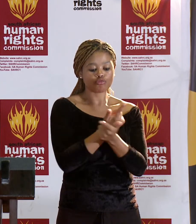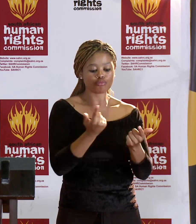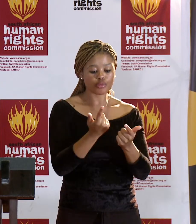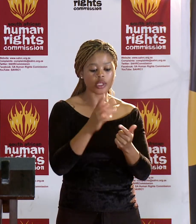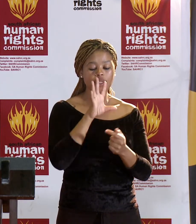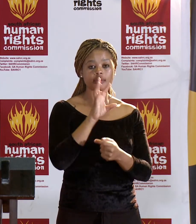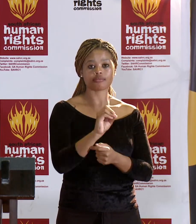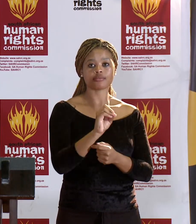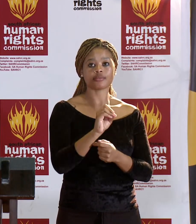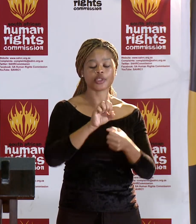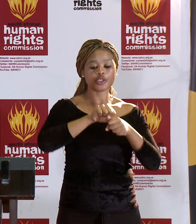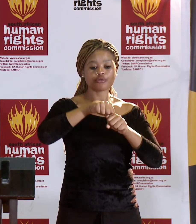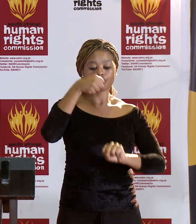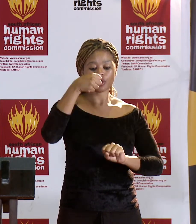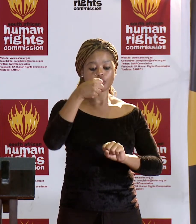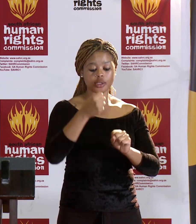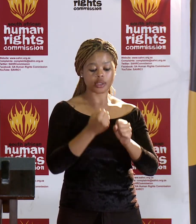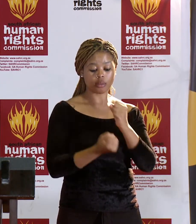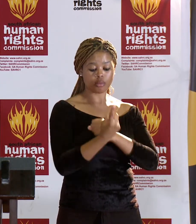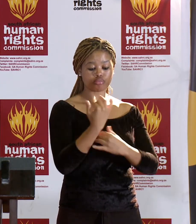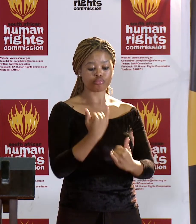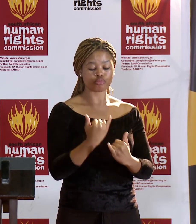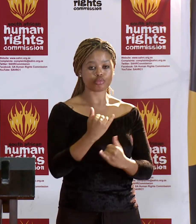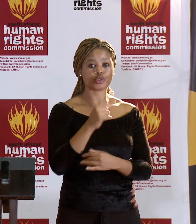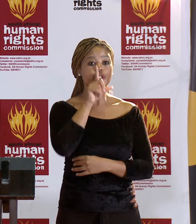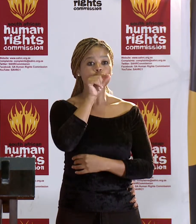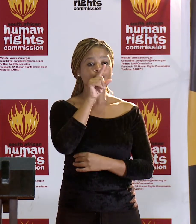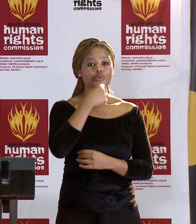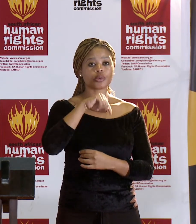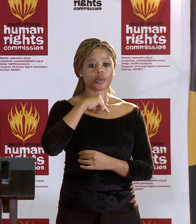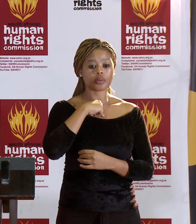social media charter we're launching today. On Twitter,